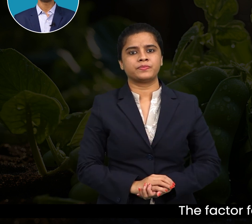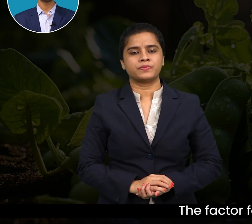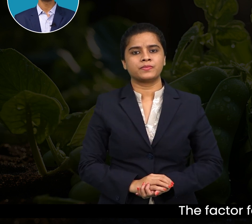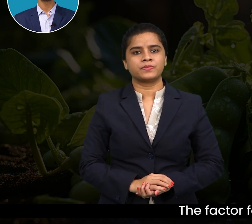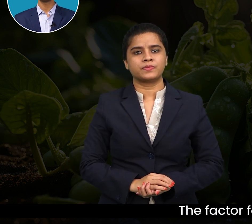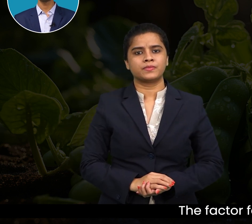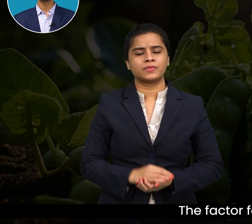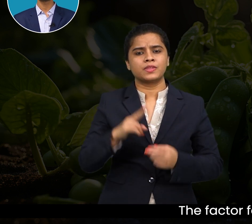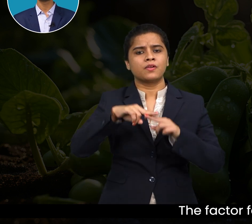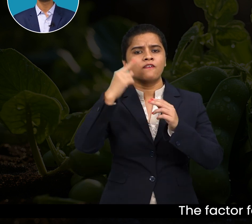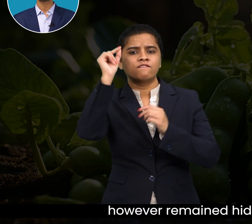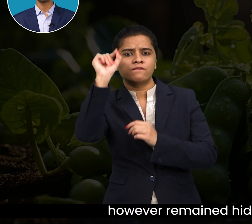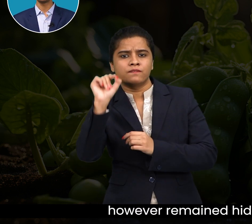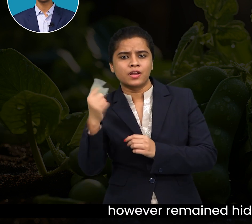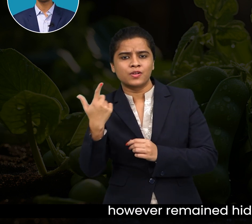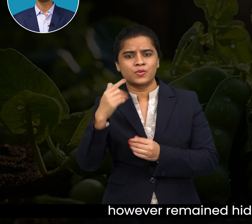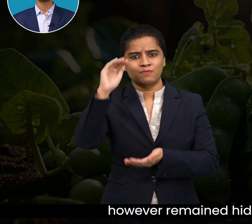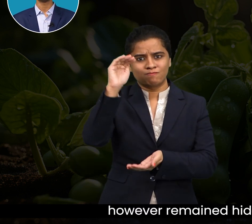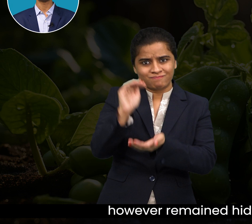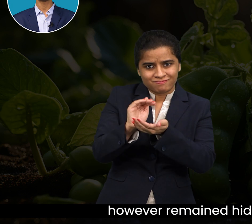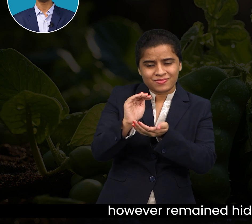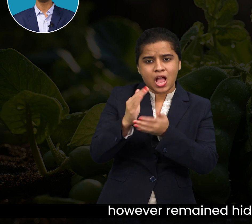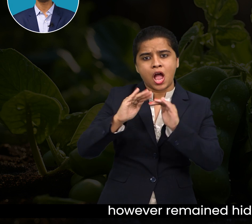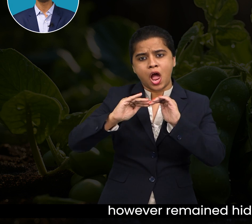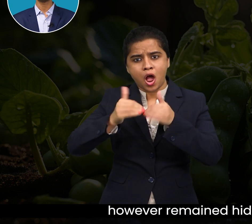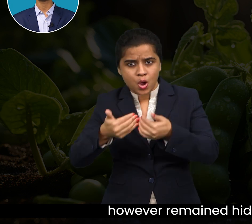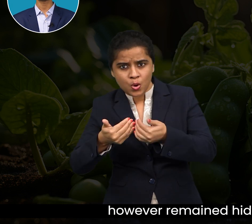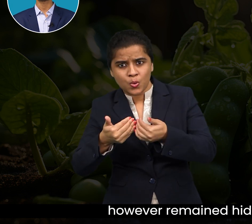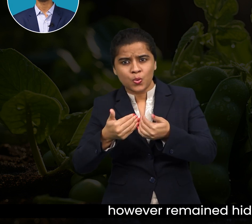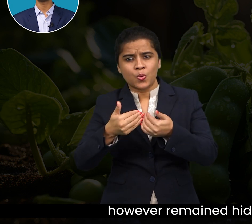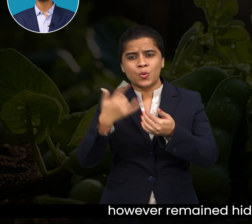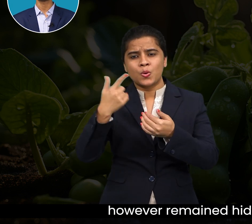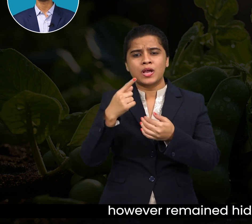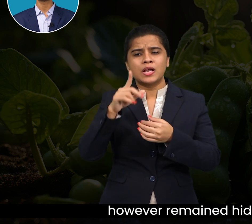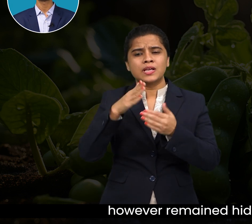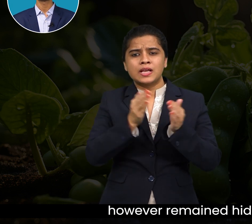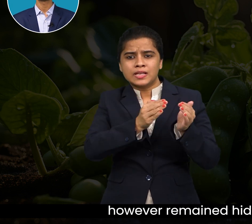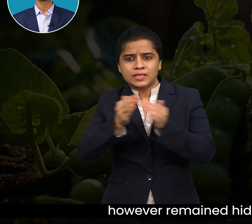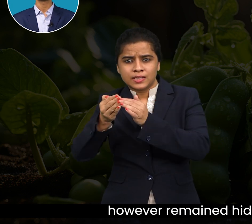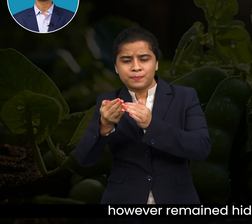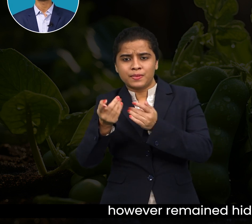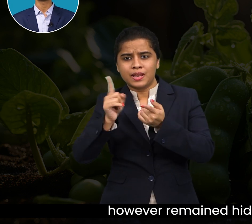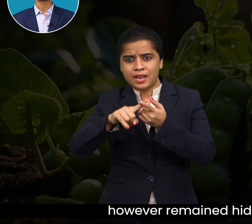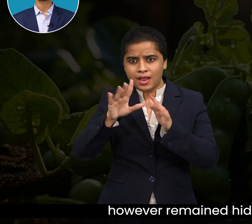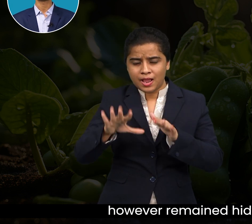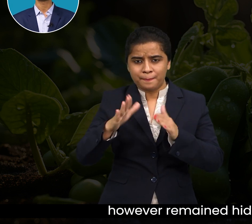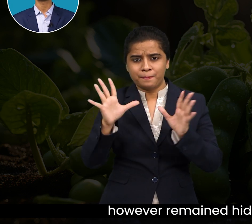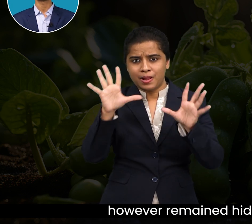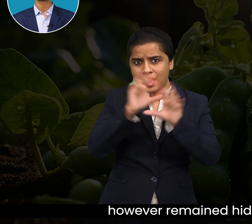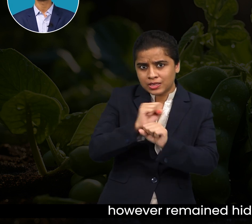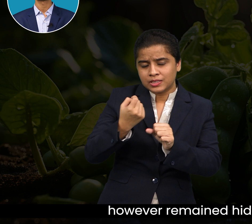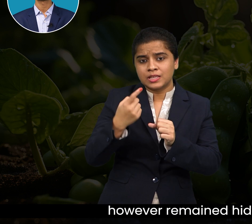The factor for dwarfness, however, remained hidden in the F1 generation.